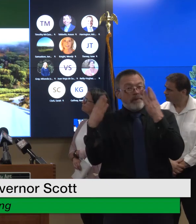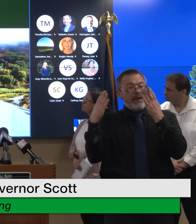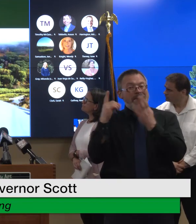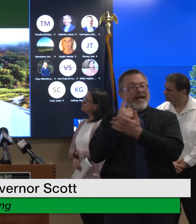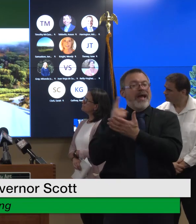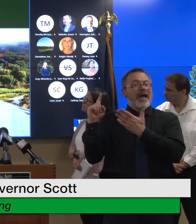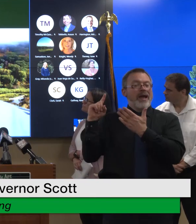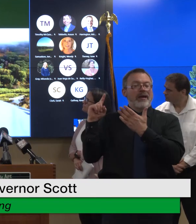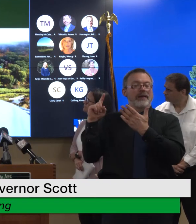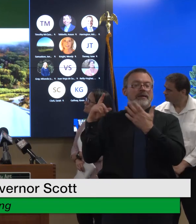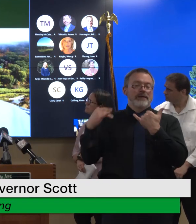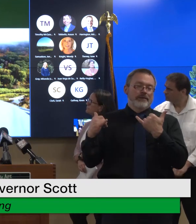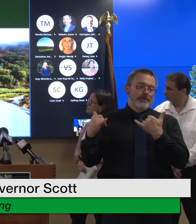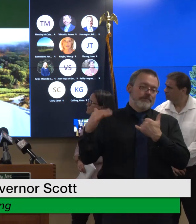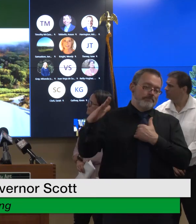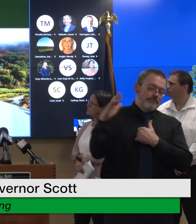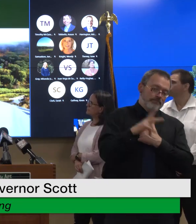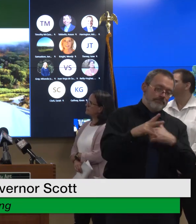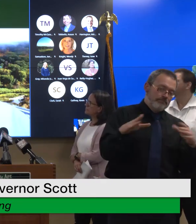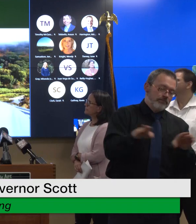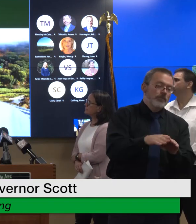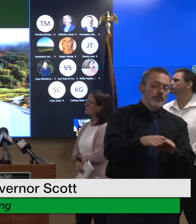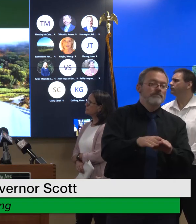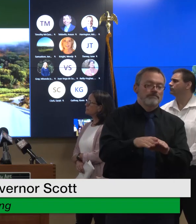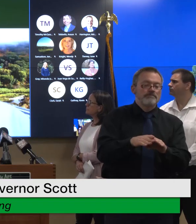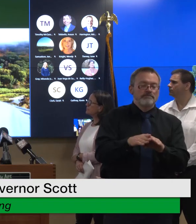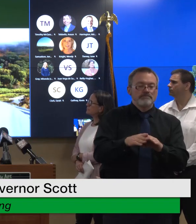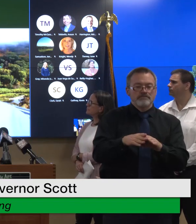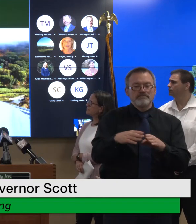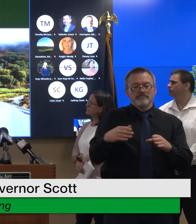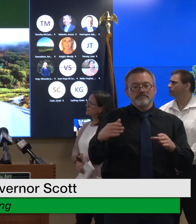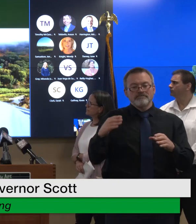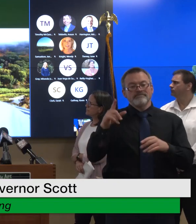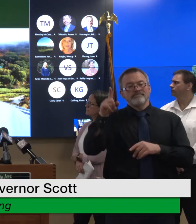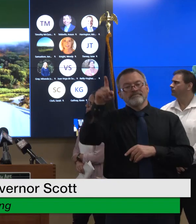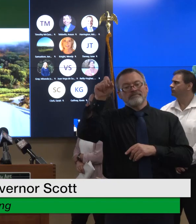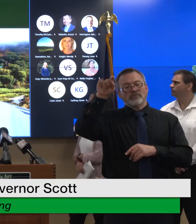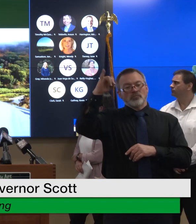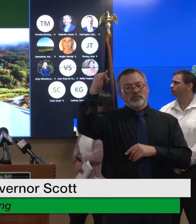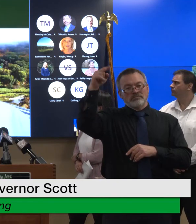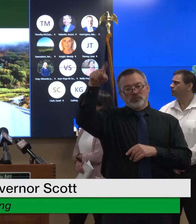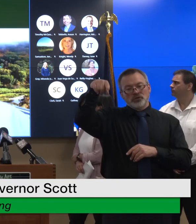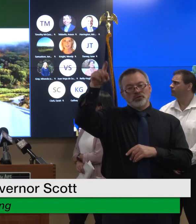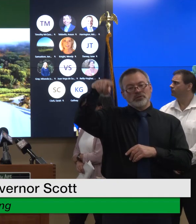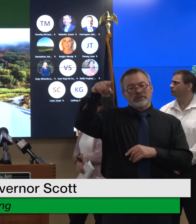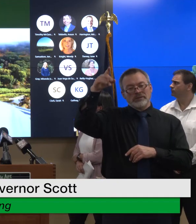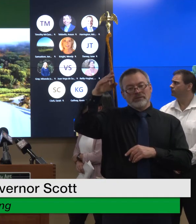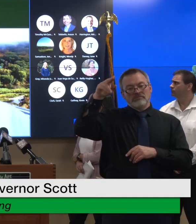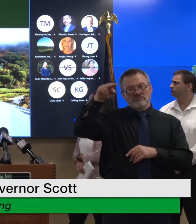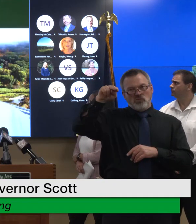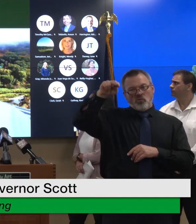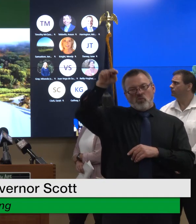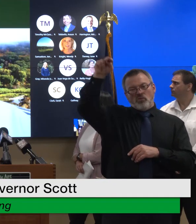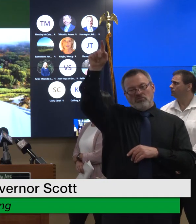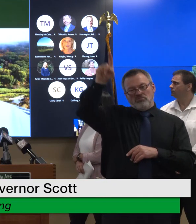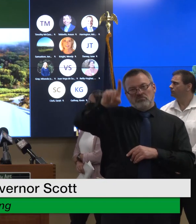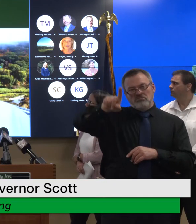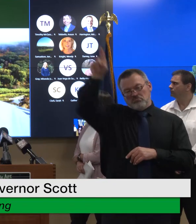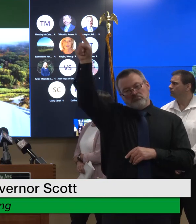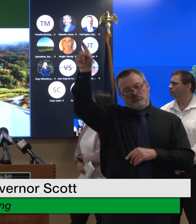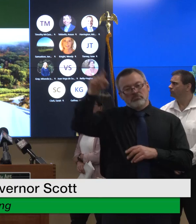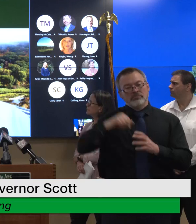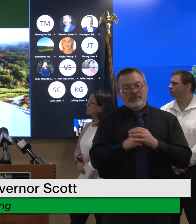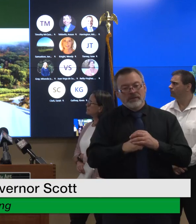July storm, is now closed again from the St. Johnsbury rail yard north. AOT